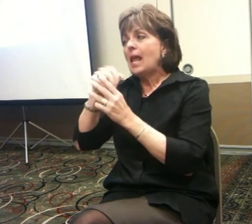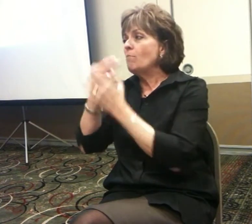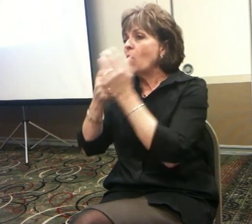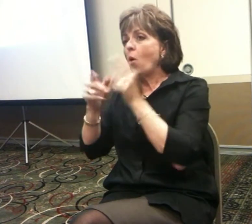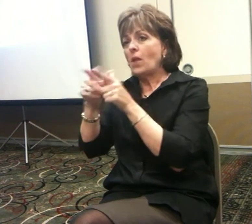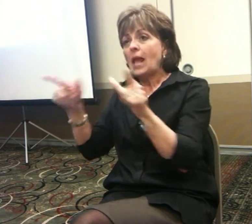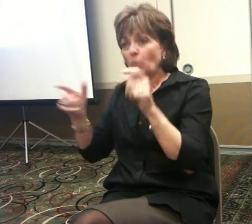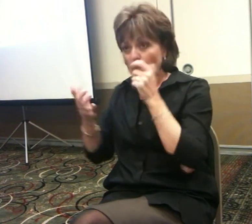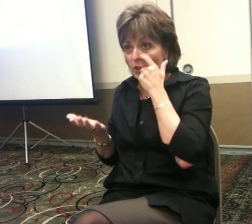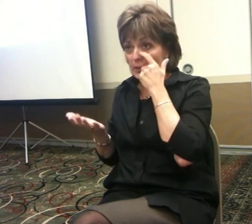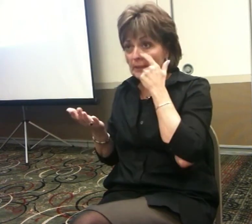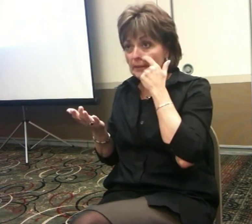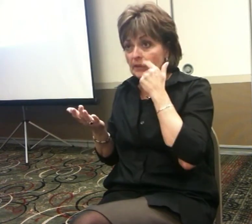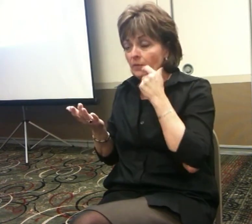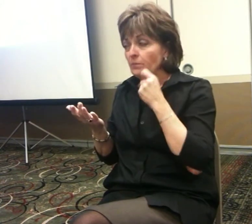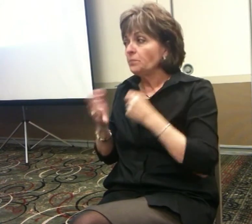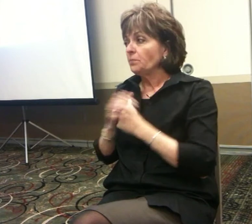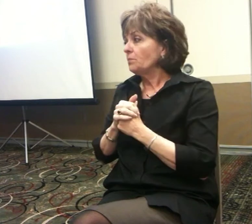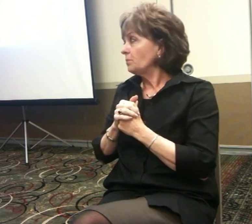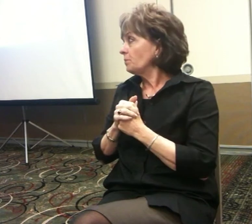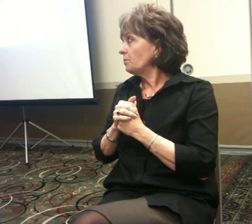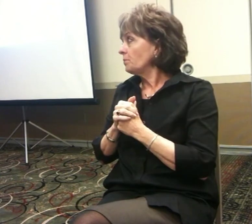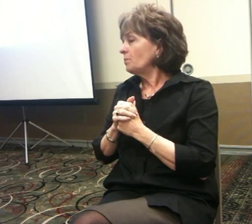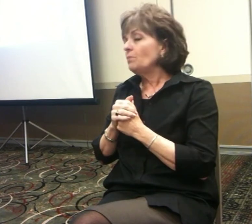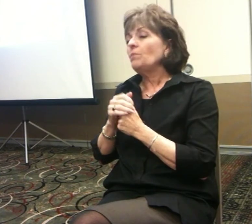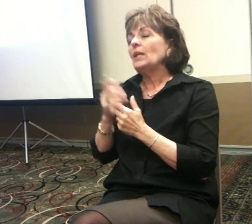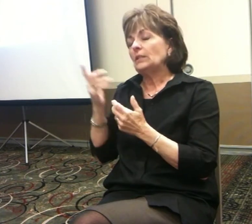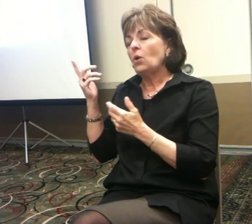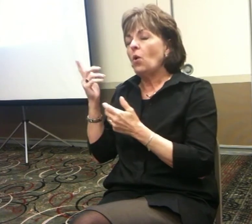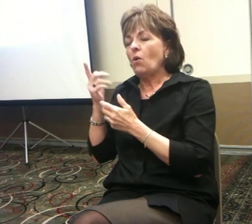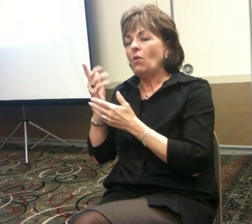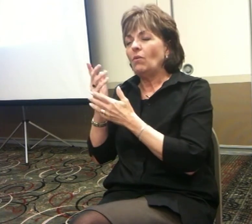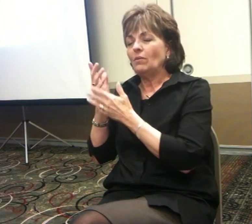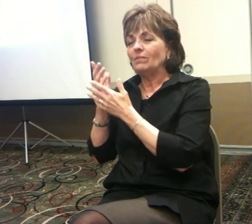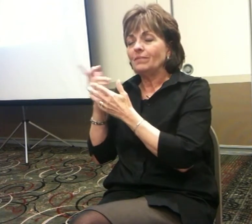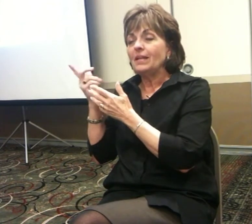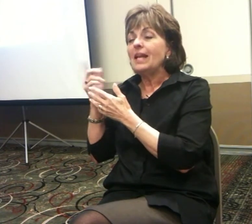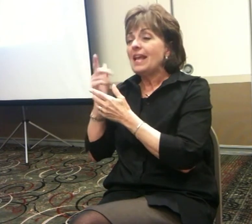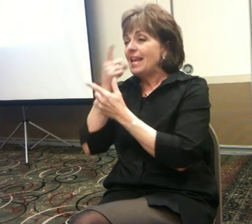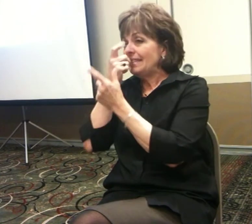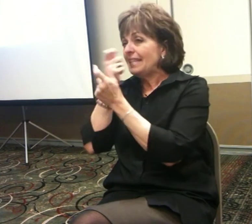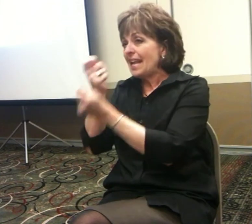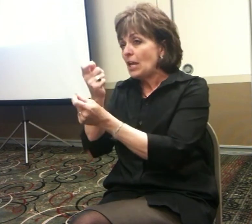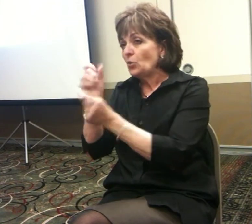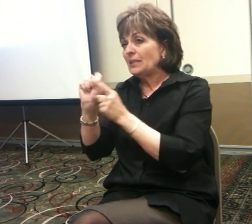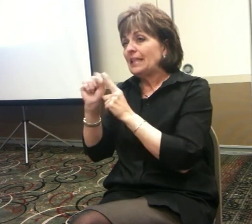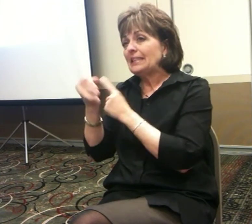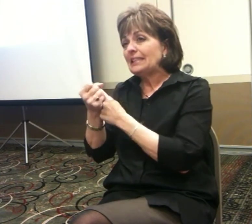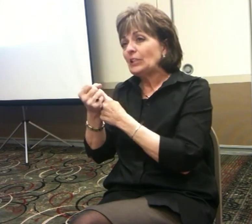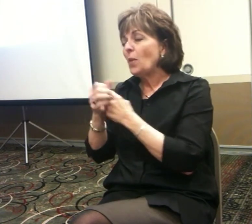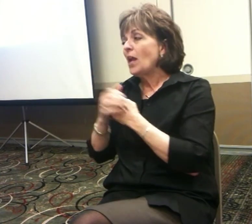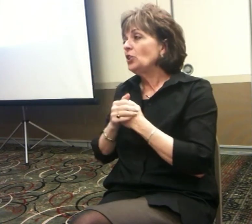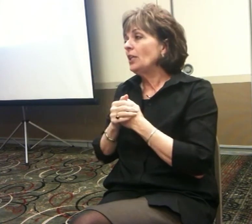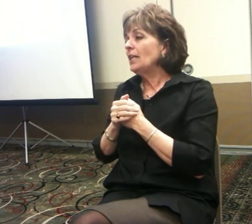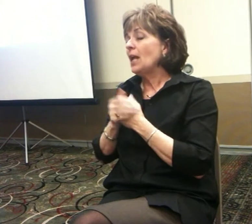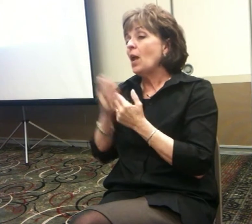Okay? So some of that falls out. So it's again, a very interesting kind of situation, but you're right. Probably one of the big issues here is that this